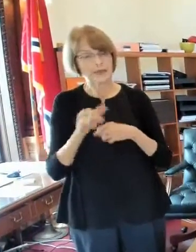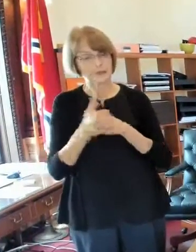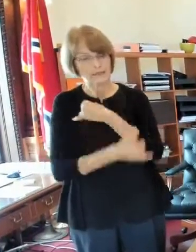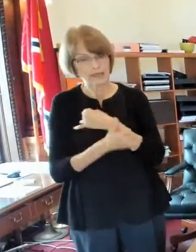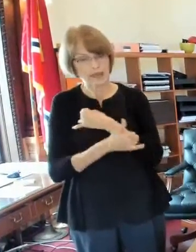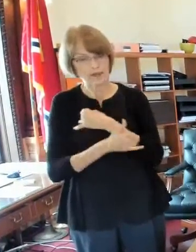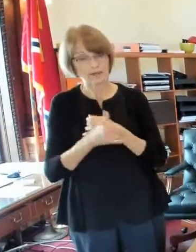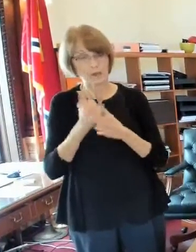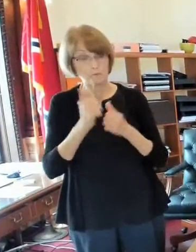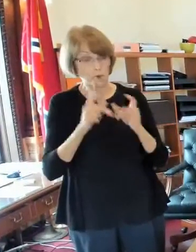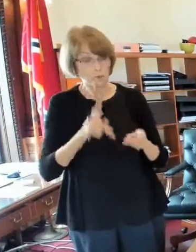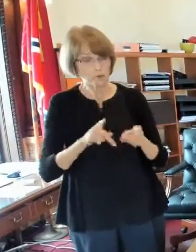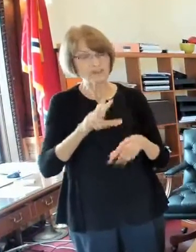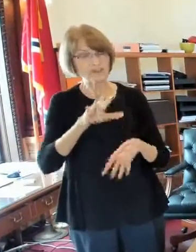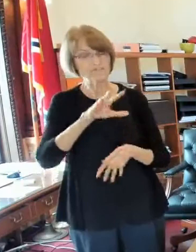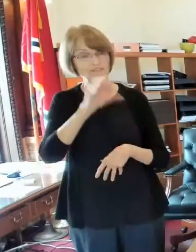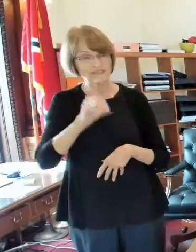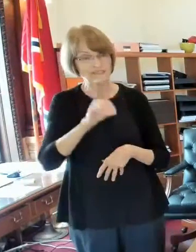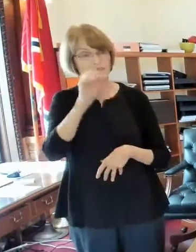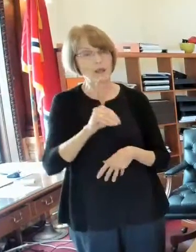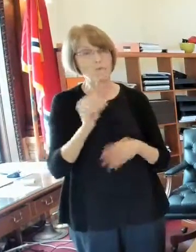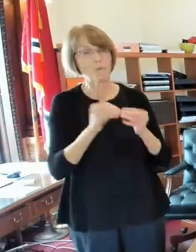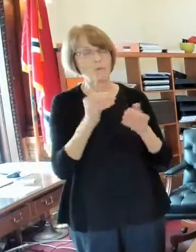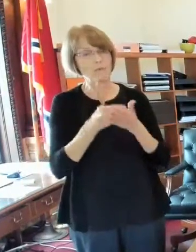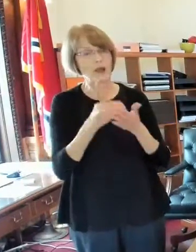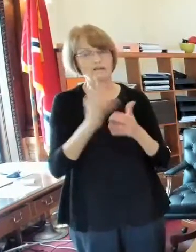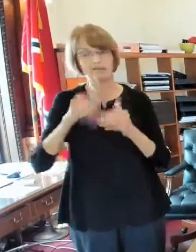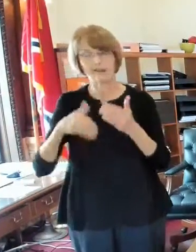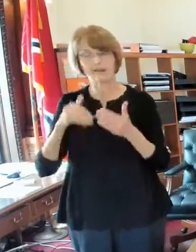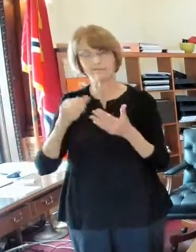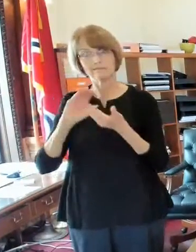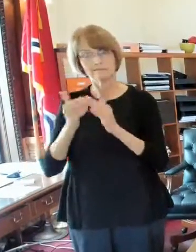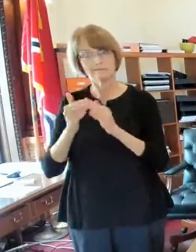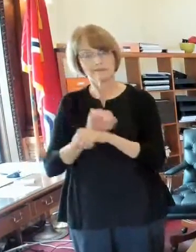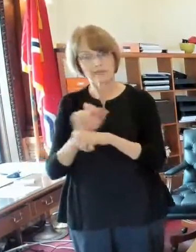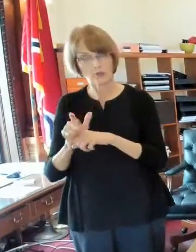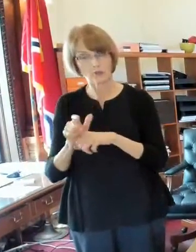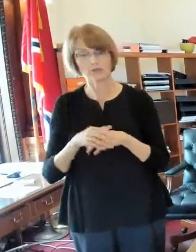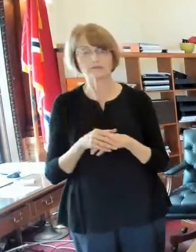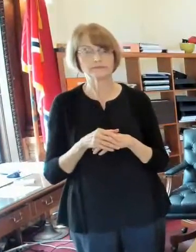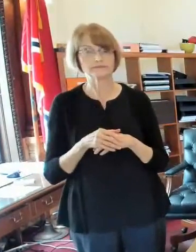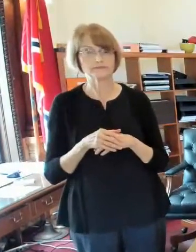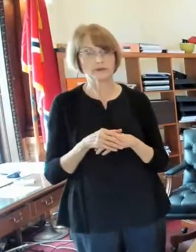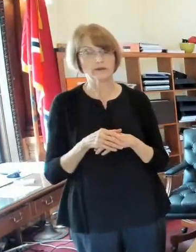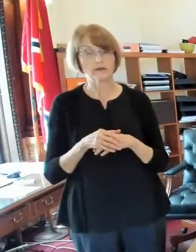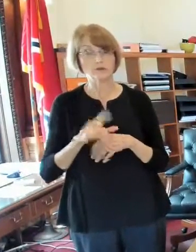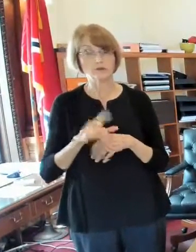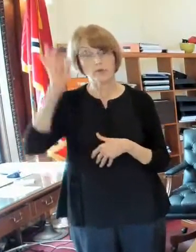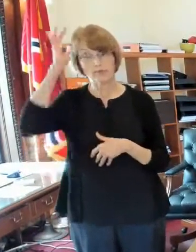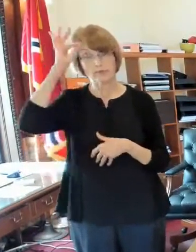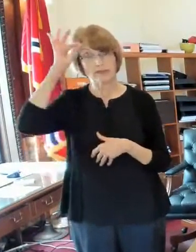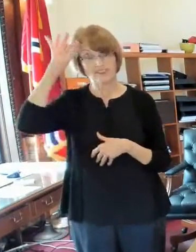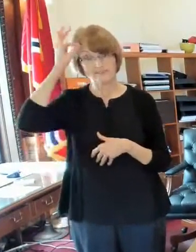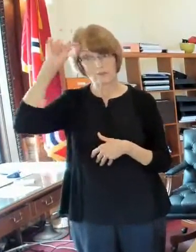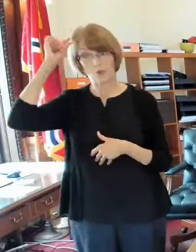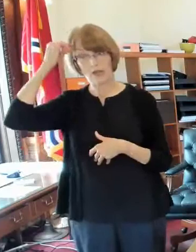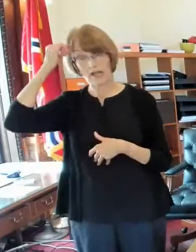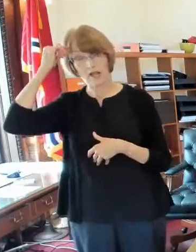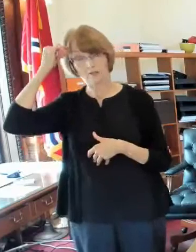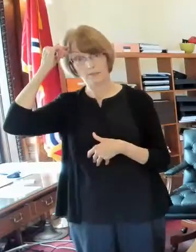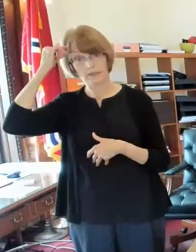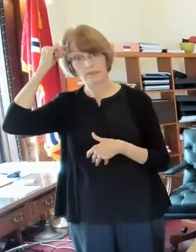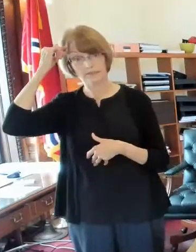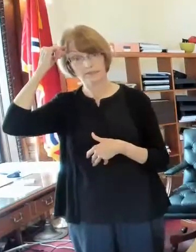of St. Louis got, and that is the federal governments gave the money directly to counties with more